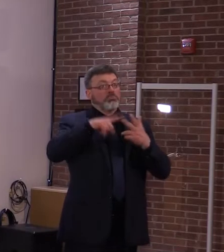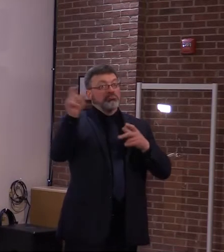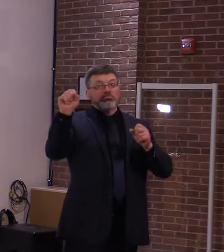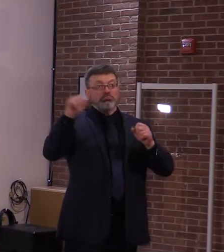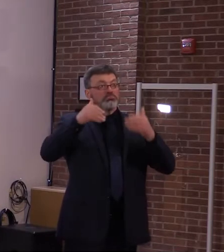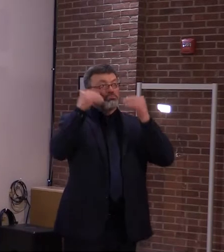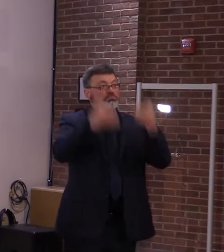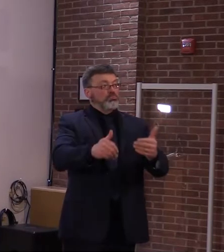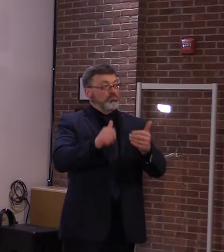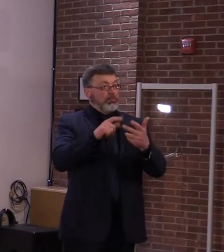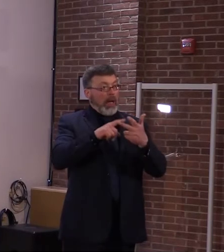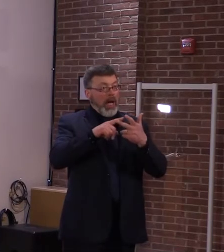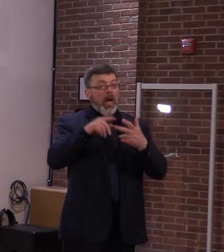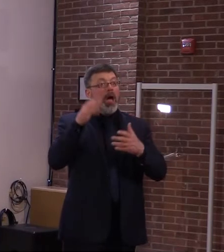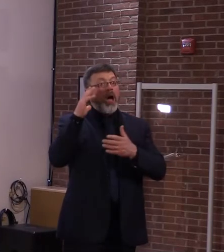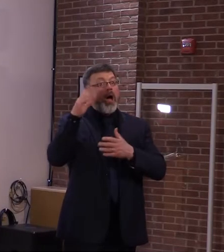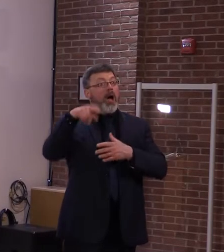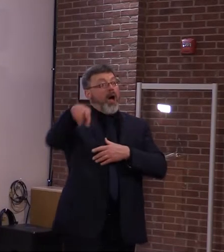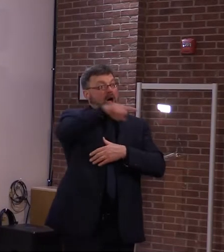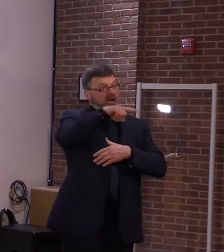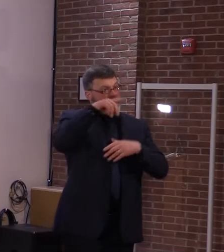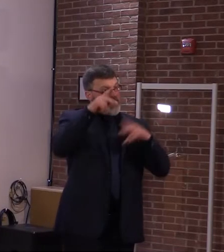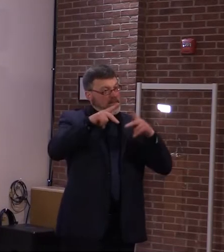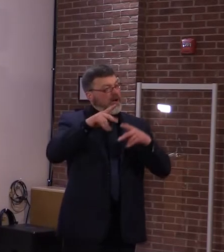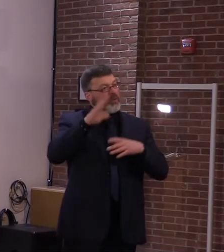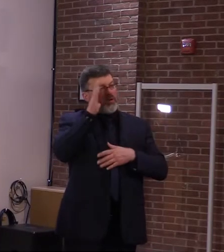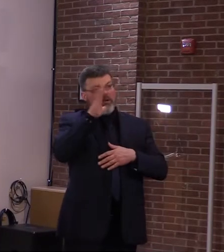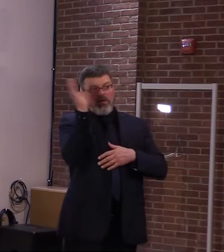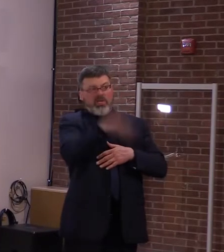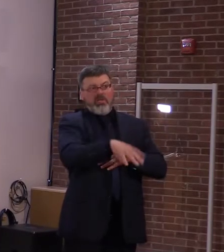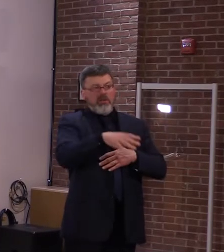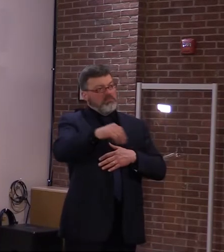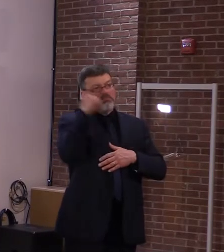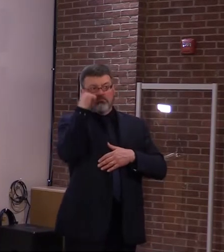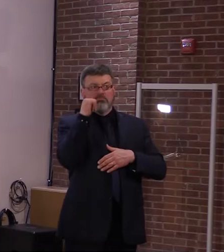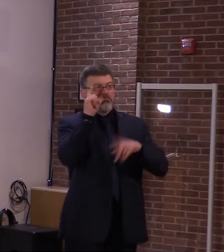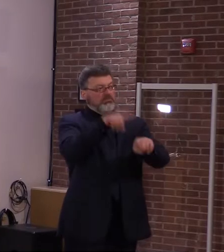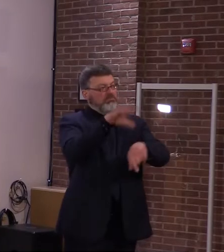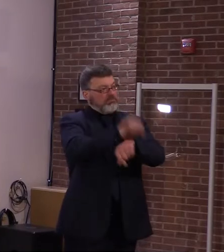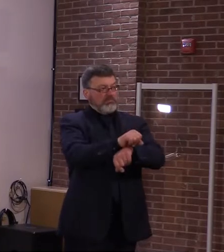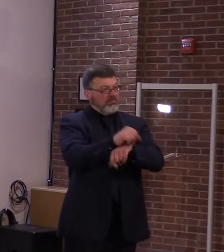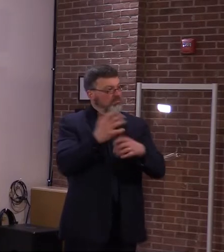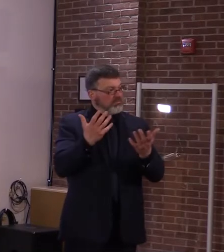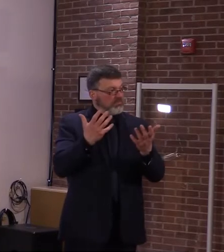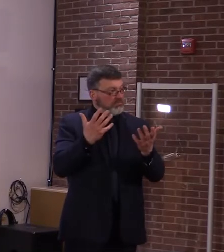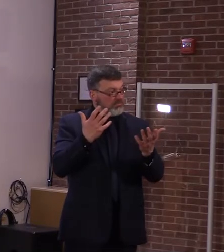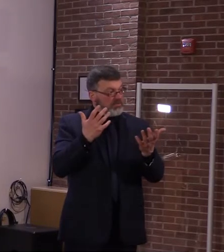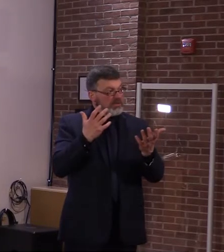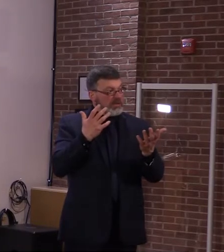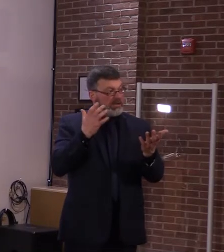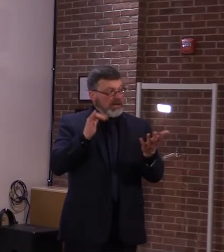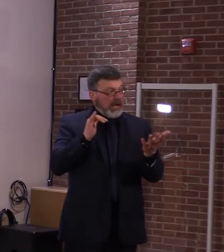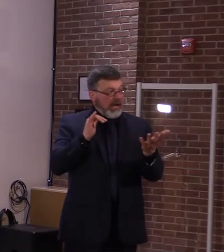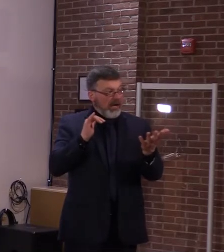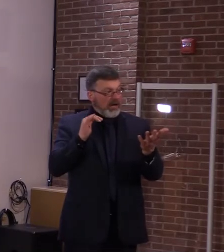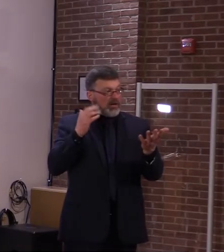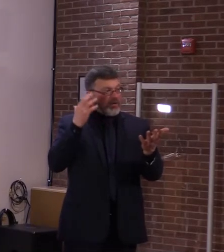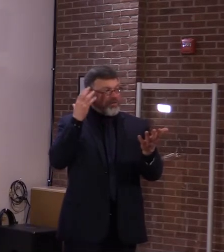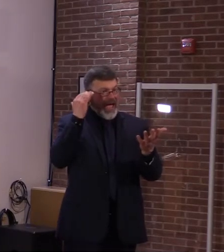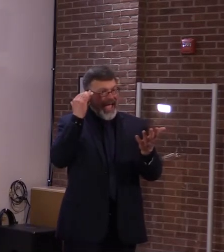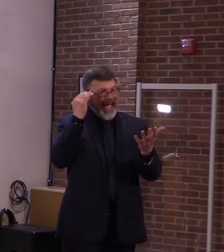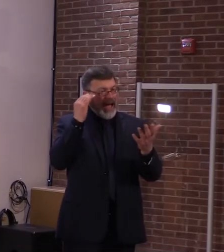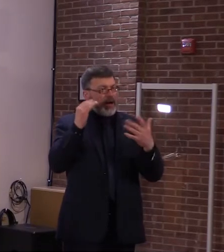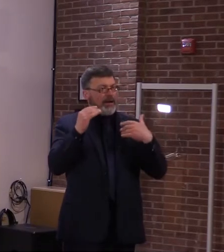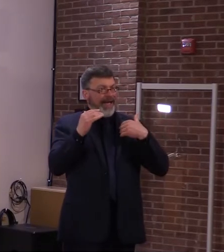I know it was one in a million, aren't great odds for the problem with Johnson & Johnson, unless you're